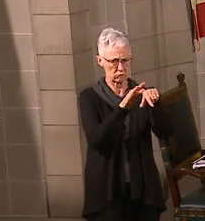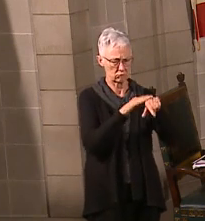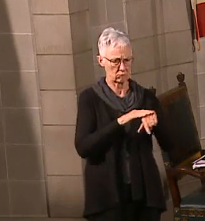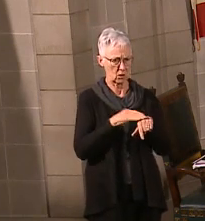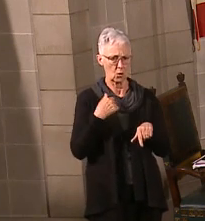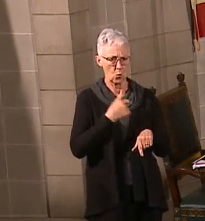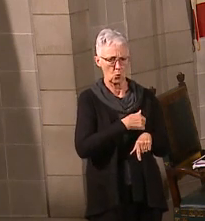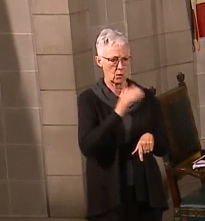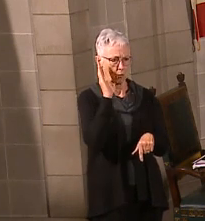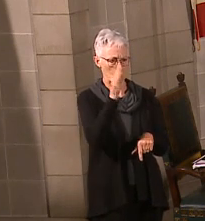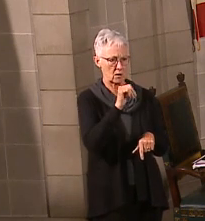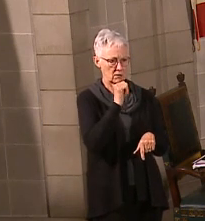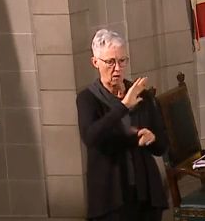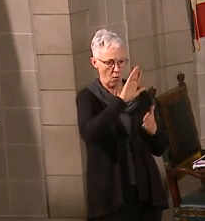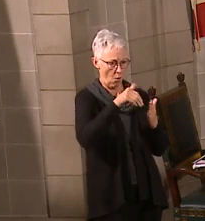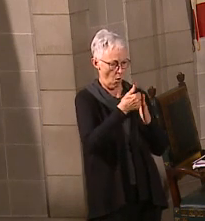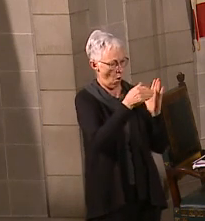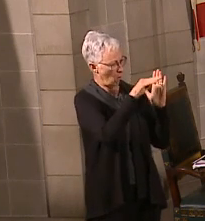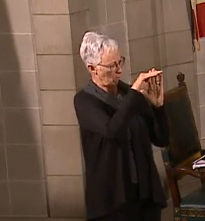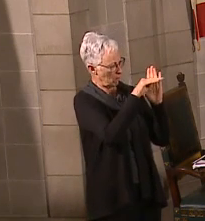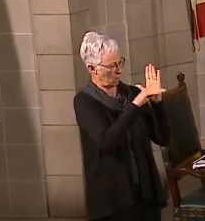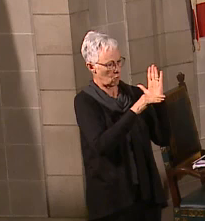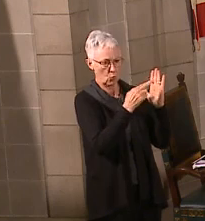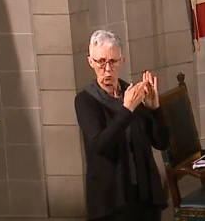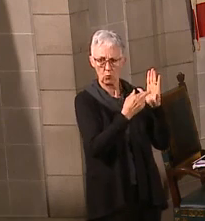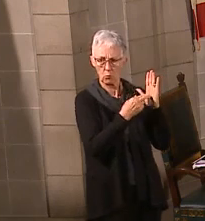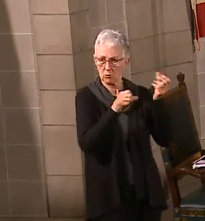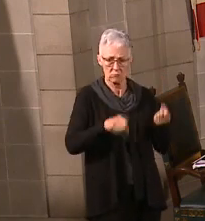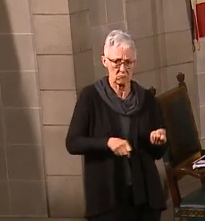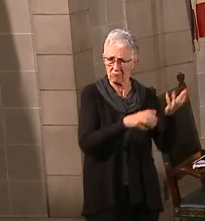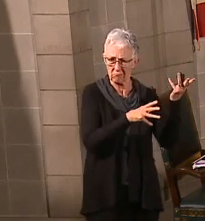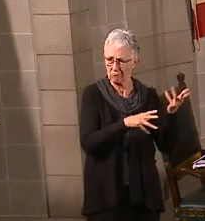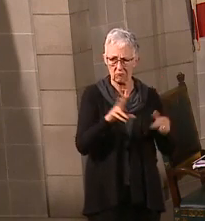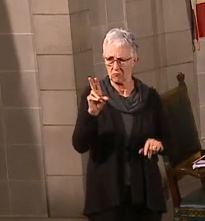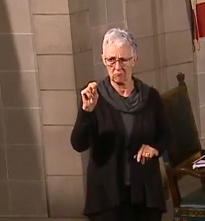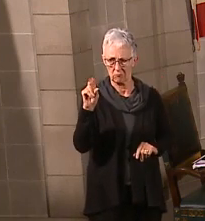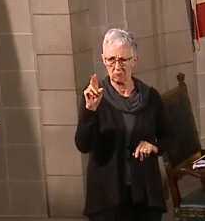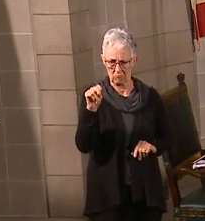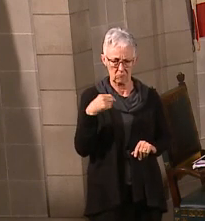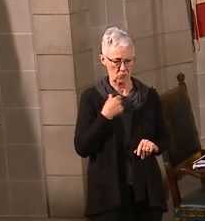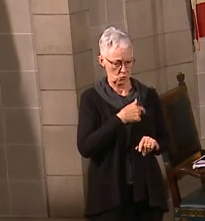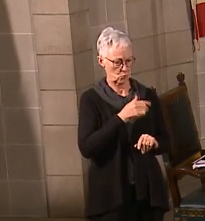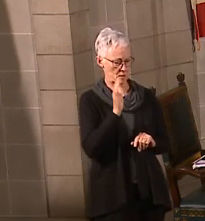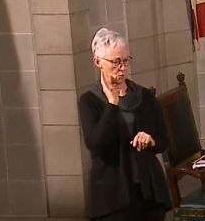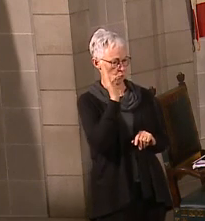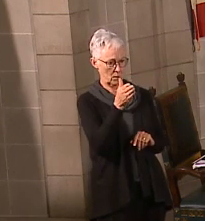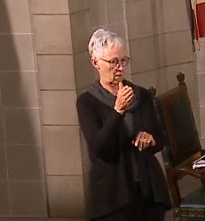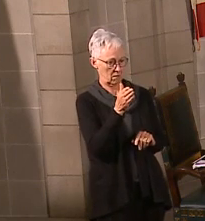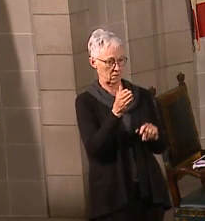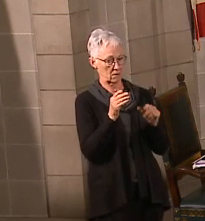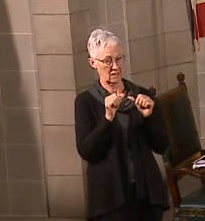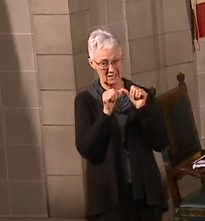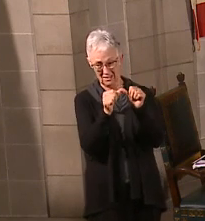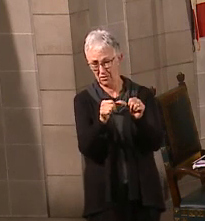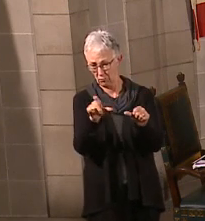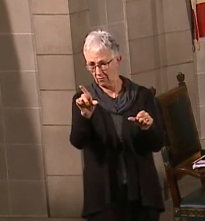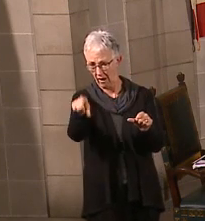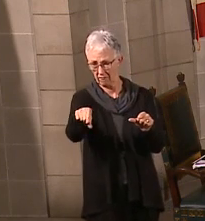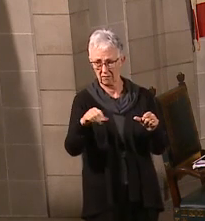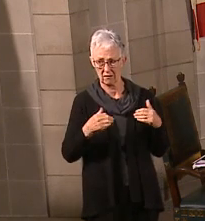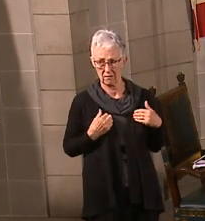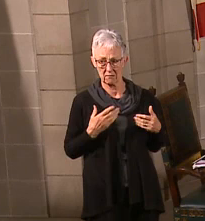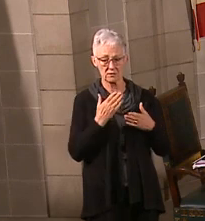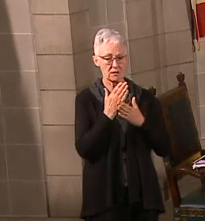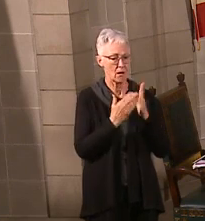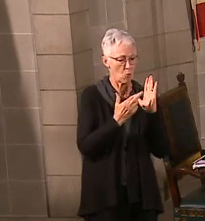distancing guidelines all at once. And in fact, we will probably be doing some sort of social distancing for the foreseeable future until there